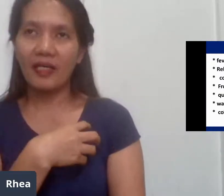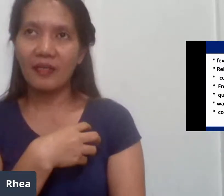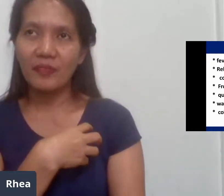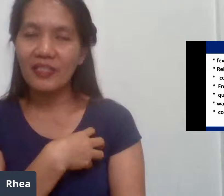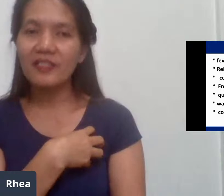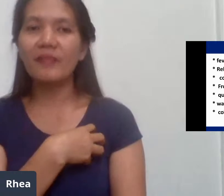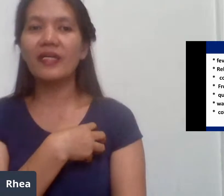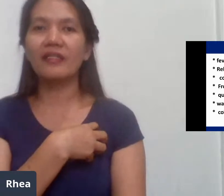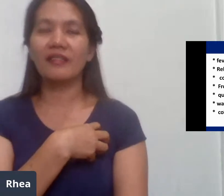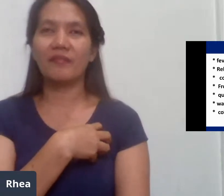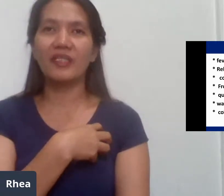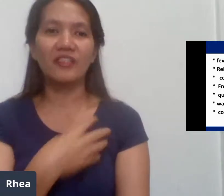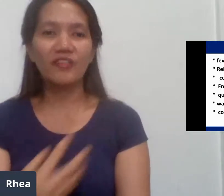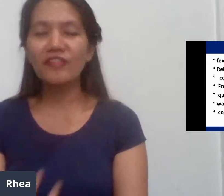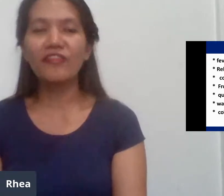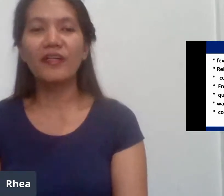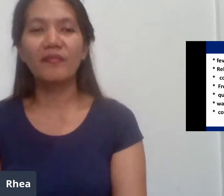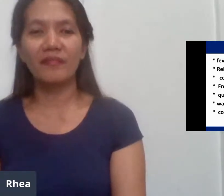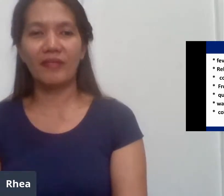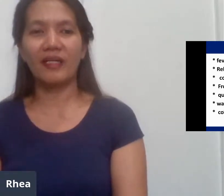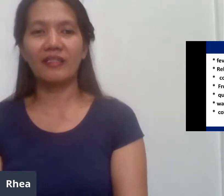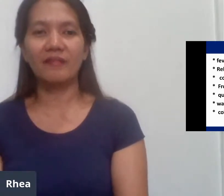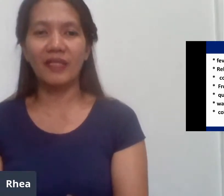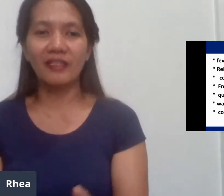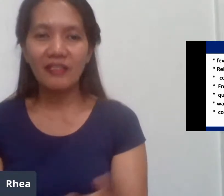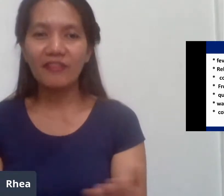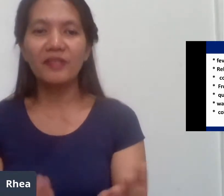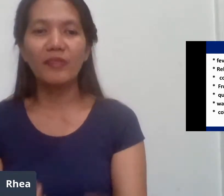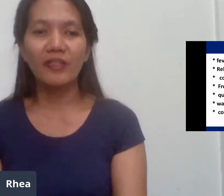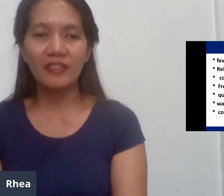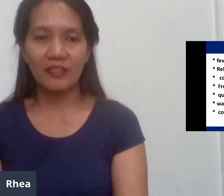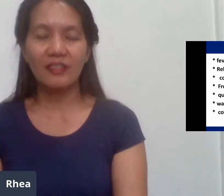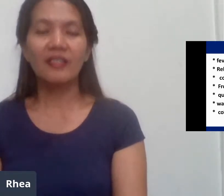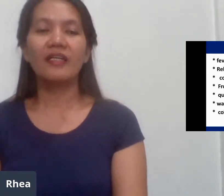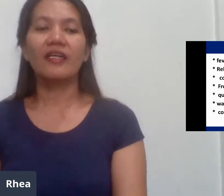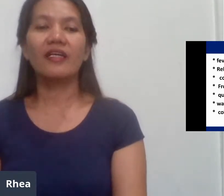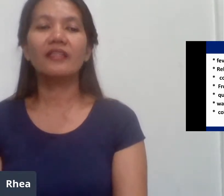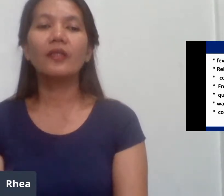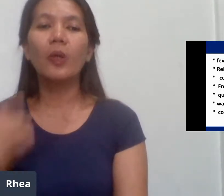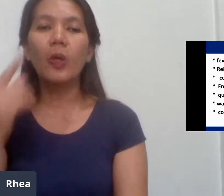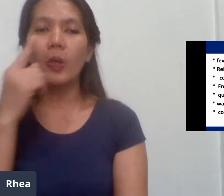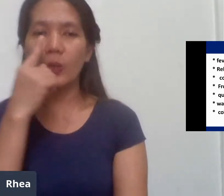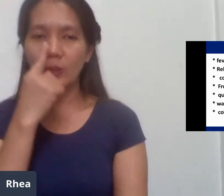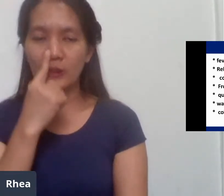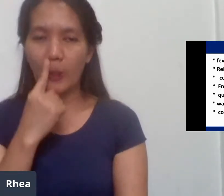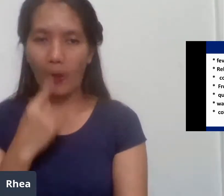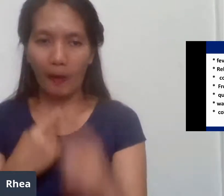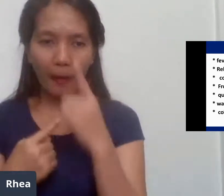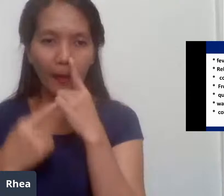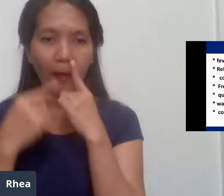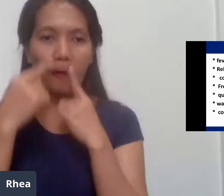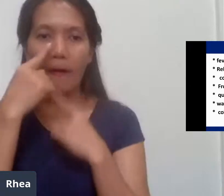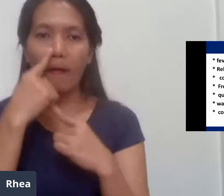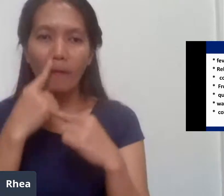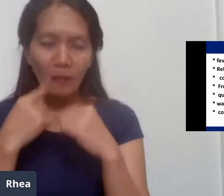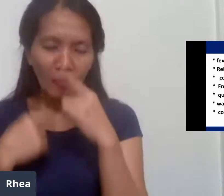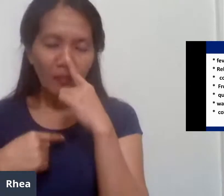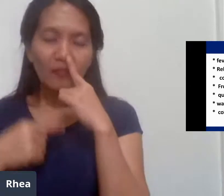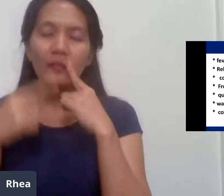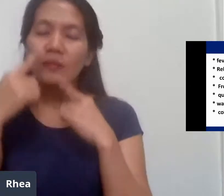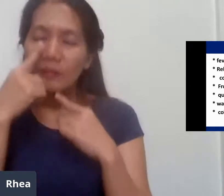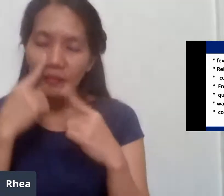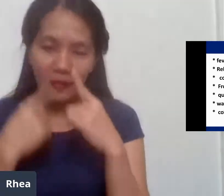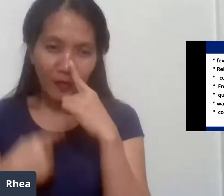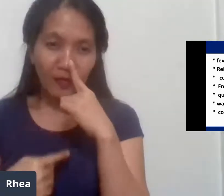mga frontliners, yung doctors, nurses, mga policemen, may uniform, mga delivery boys, and